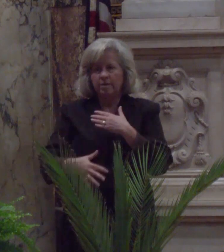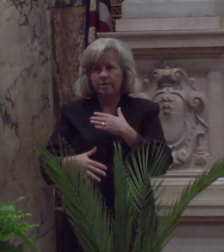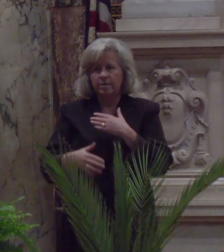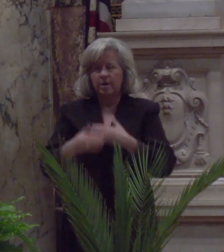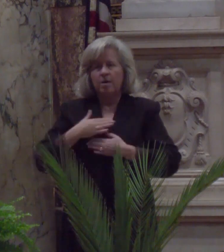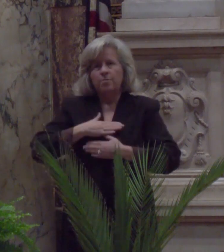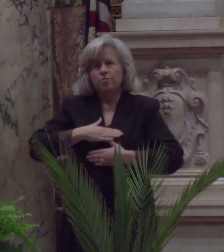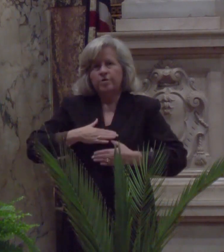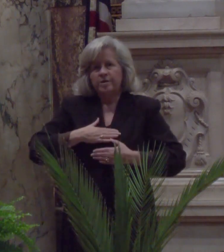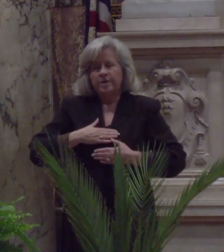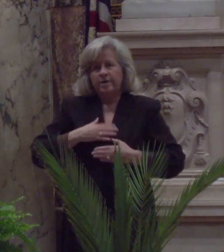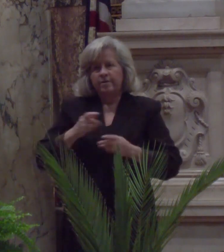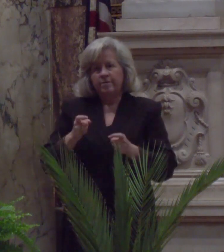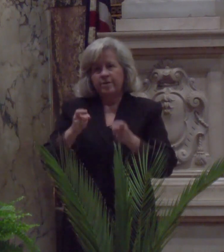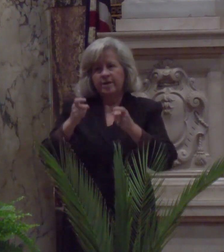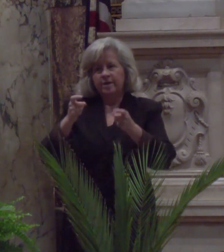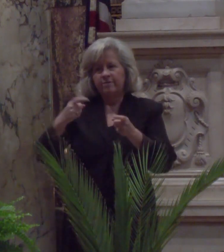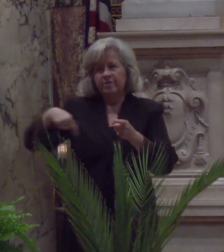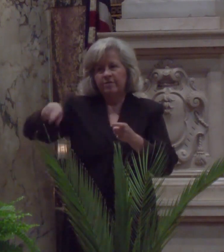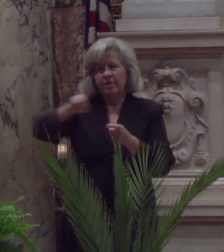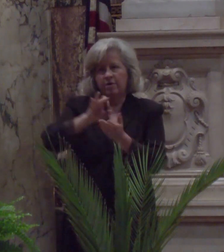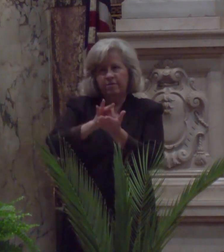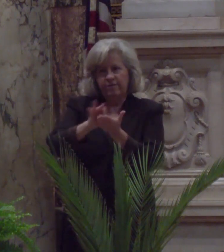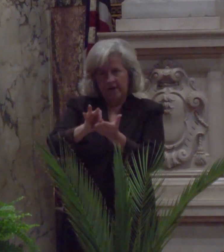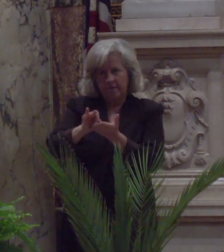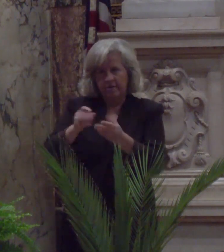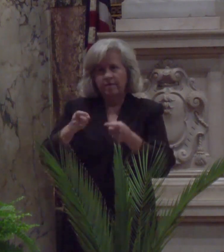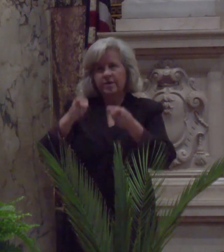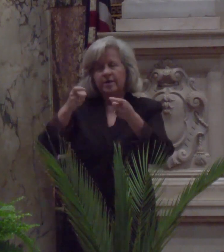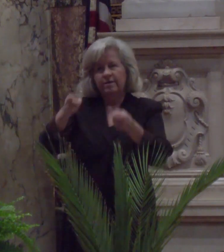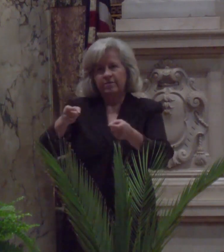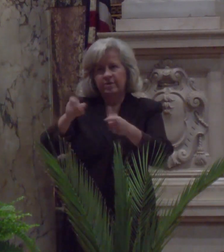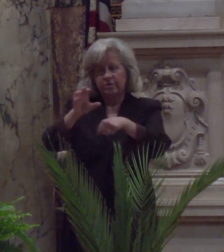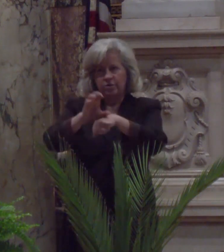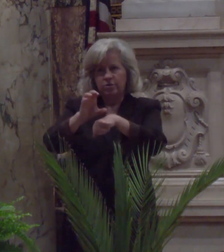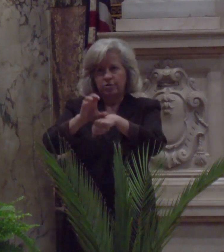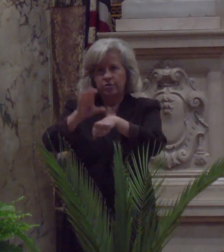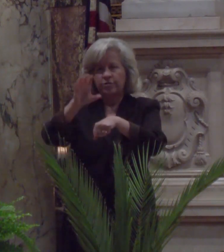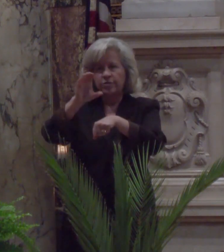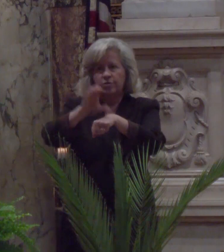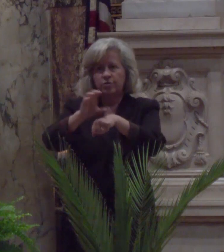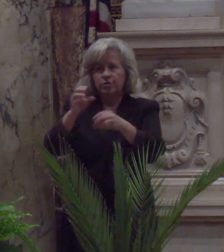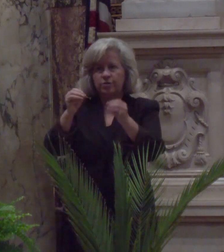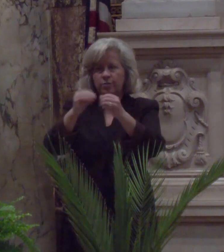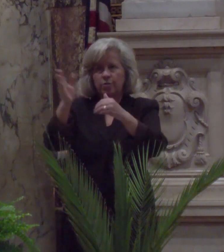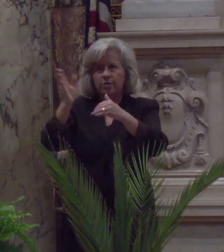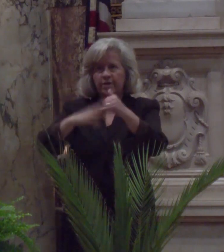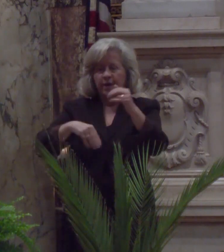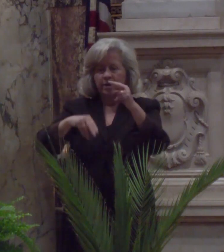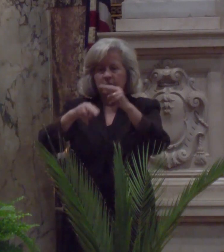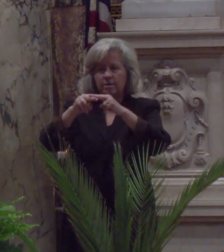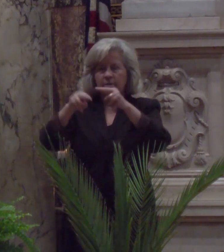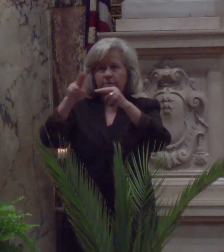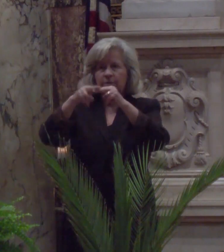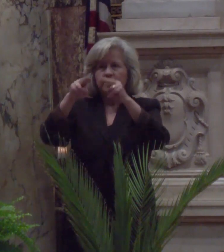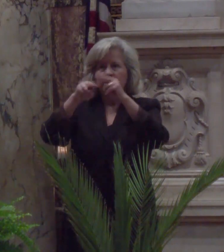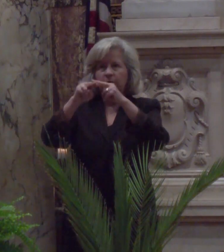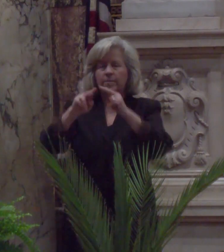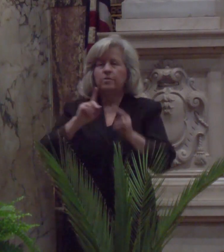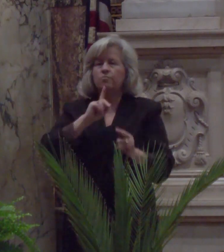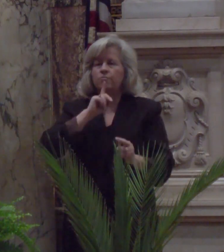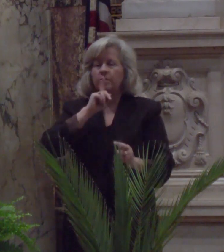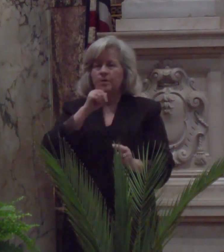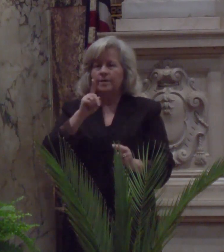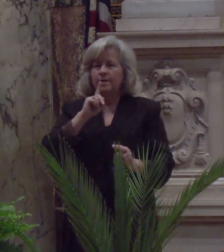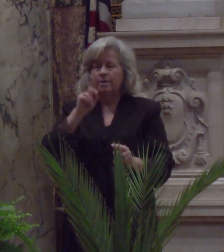faith and the gift of our church, to realize that the church is more than a building, but it truly